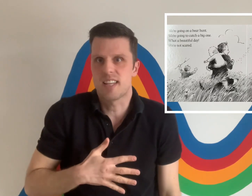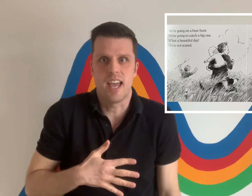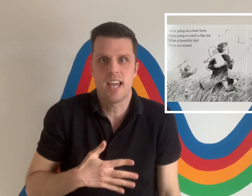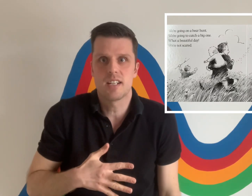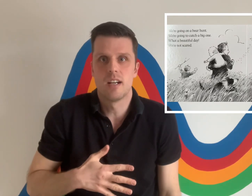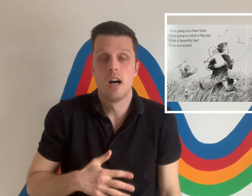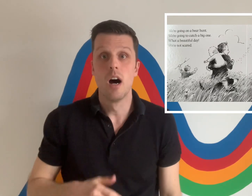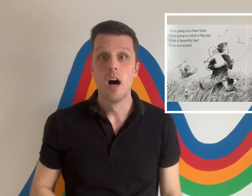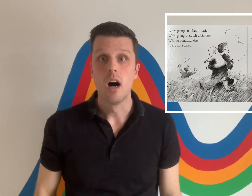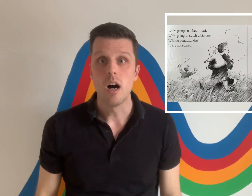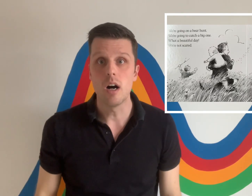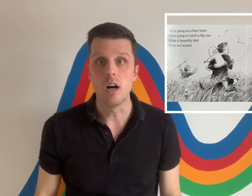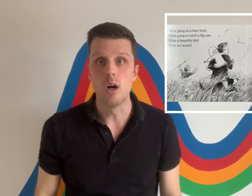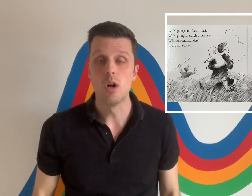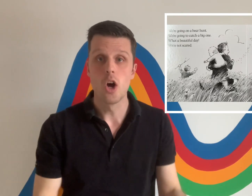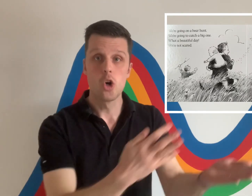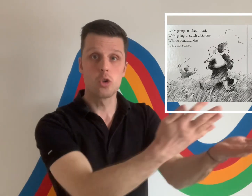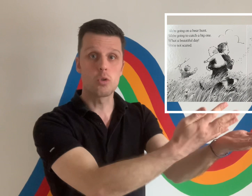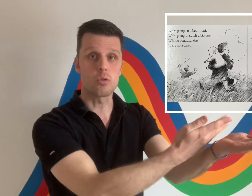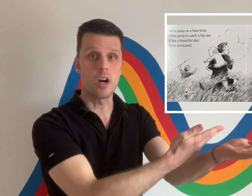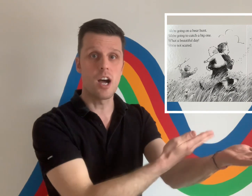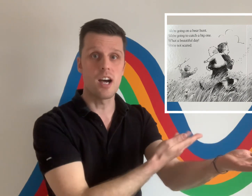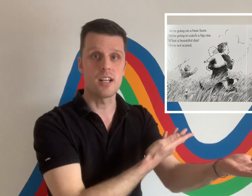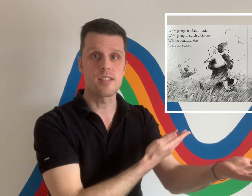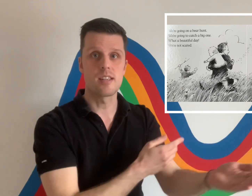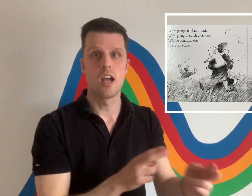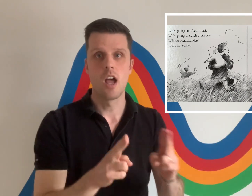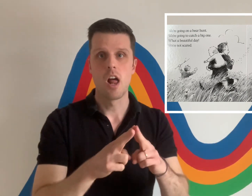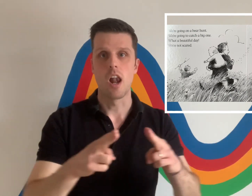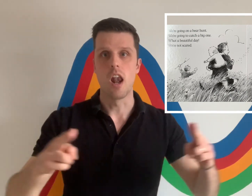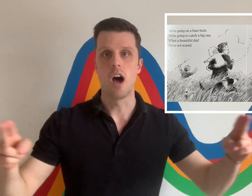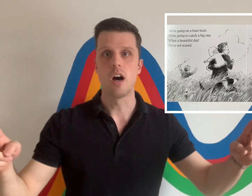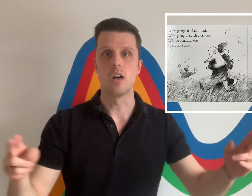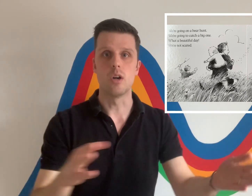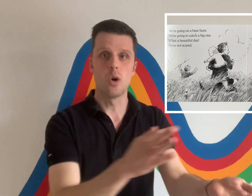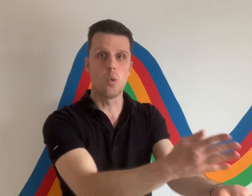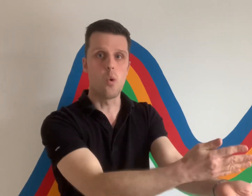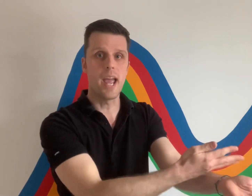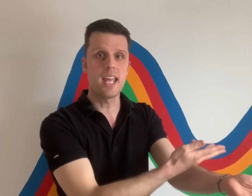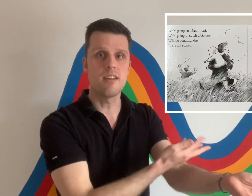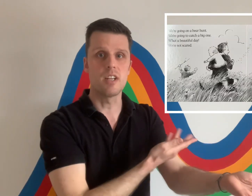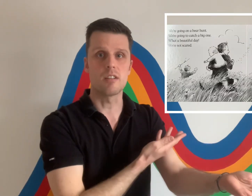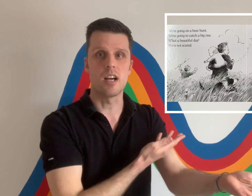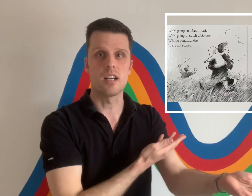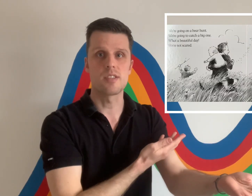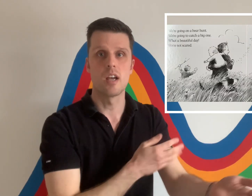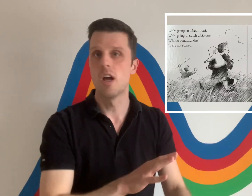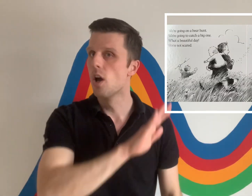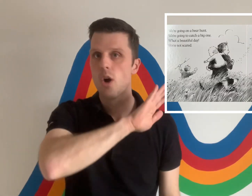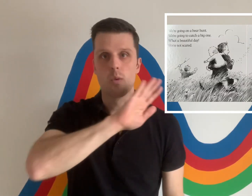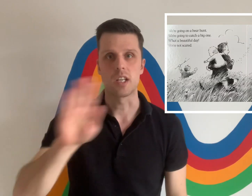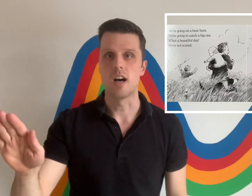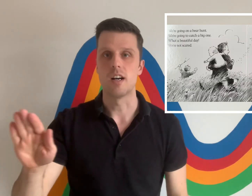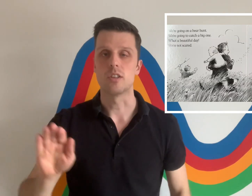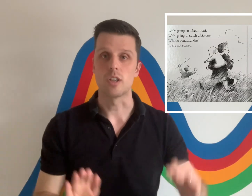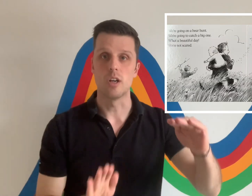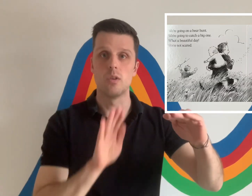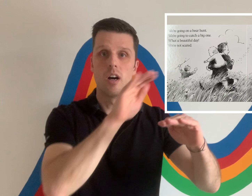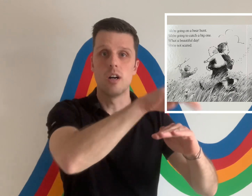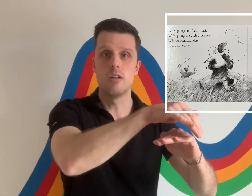scared. Uh-oh, grass, long, wavy grass. We can't go over